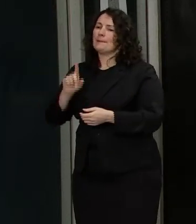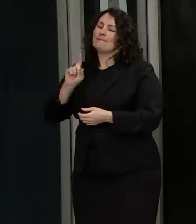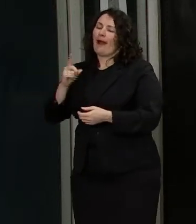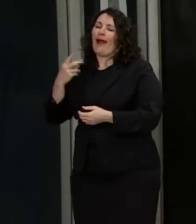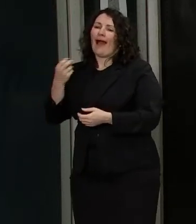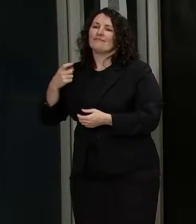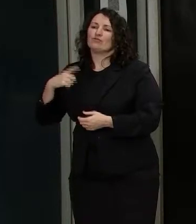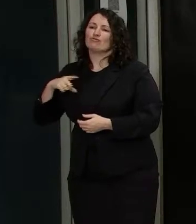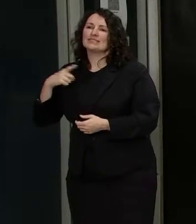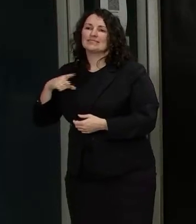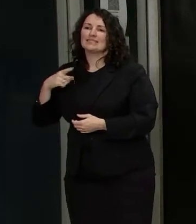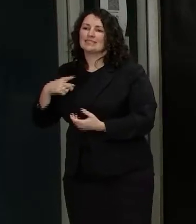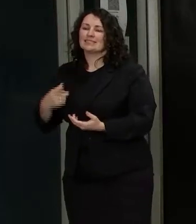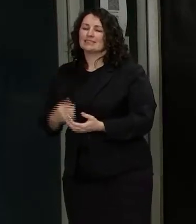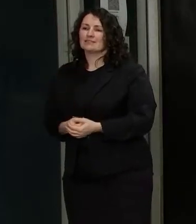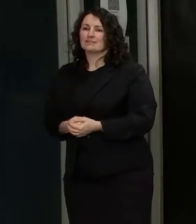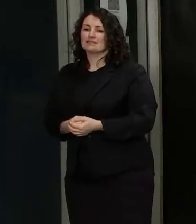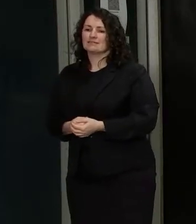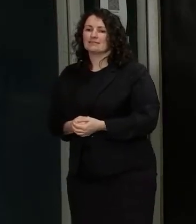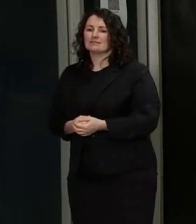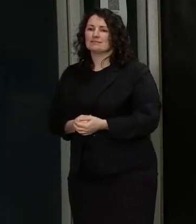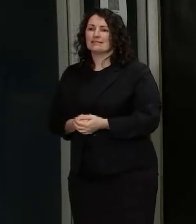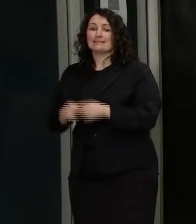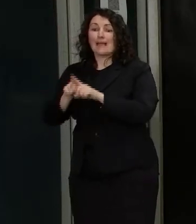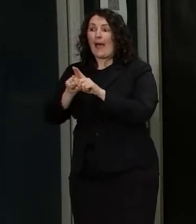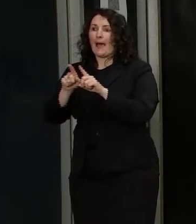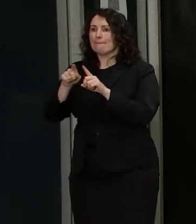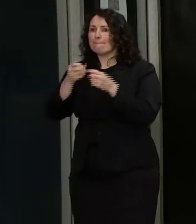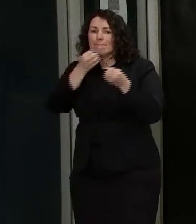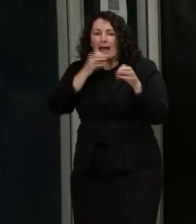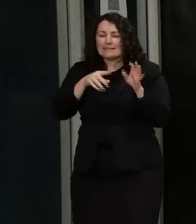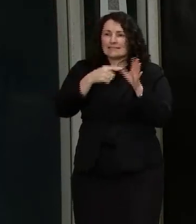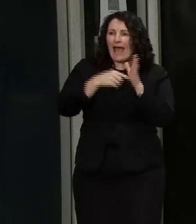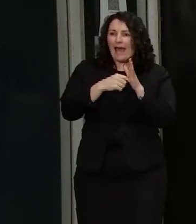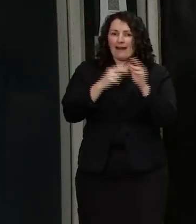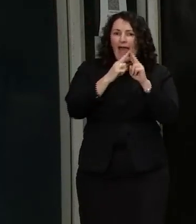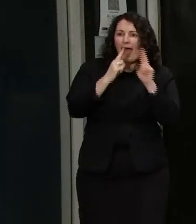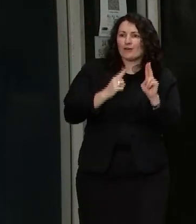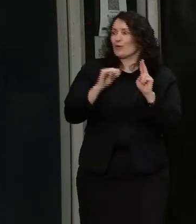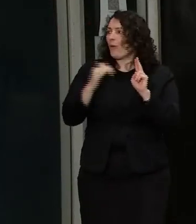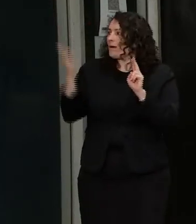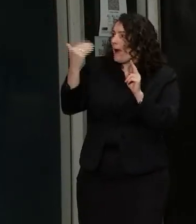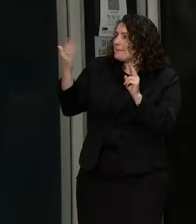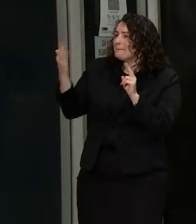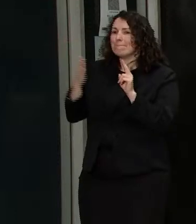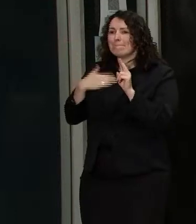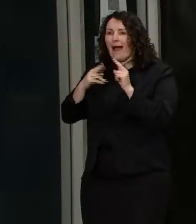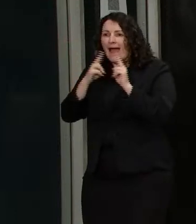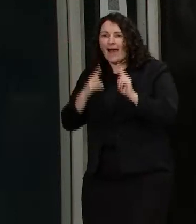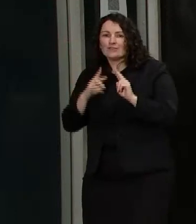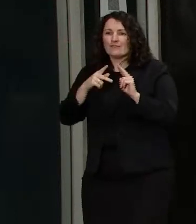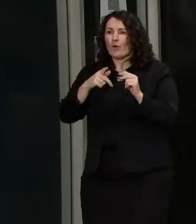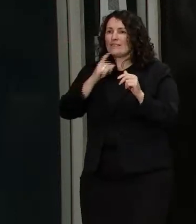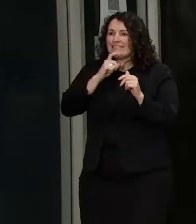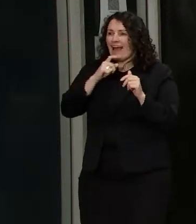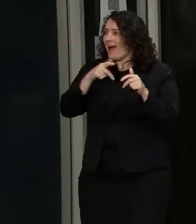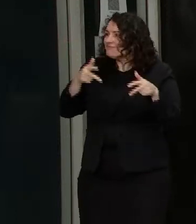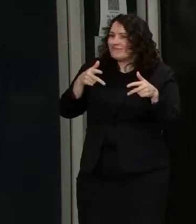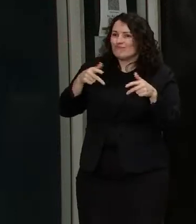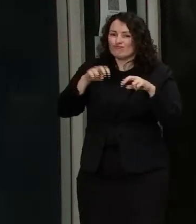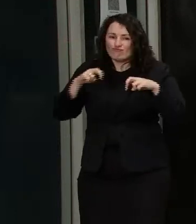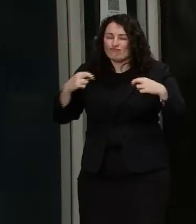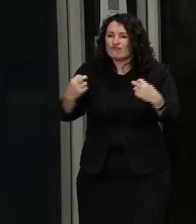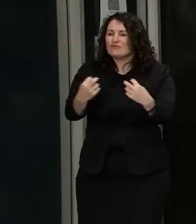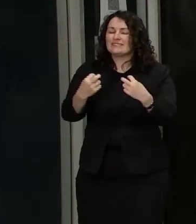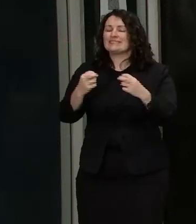that. In terms of private gatherings, in terms of what we will do for QR check-ins in the workplace, because through